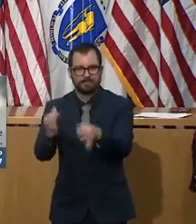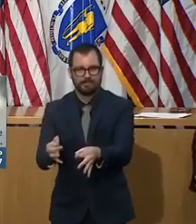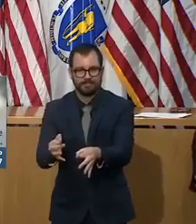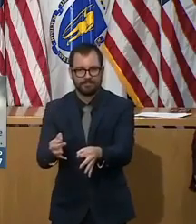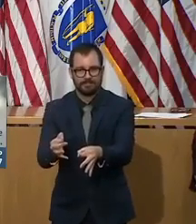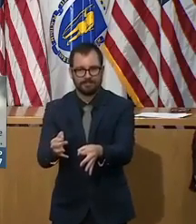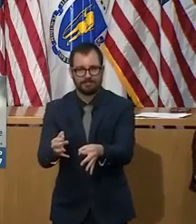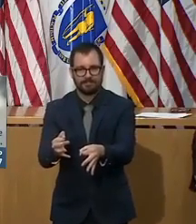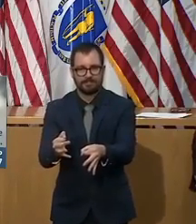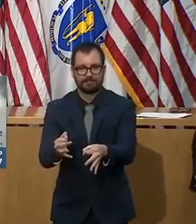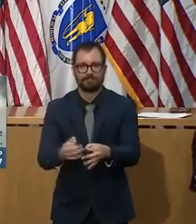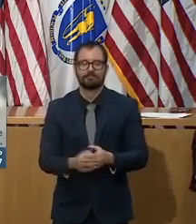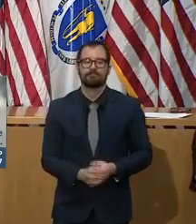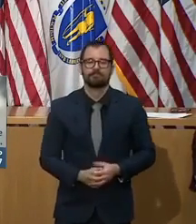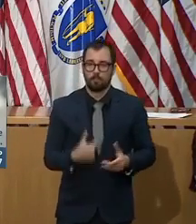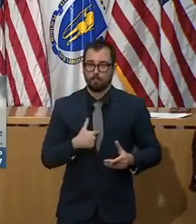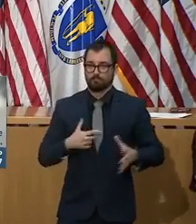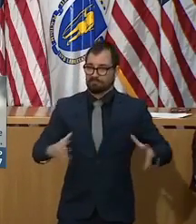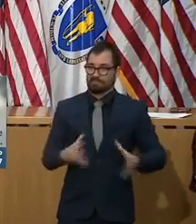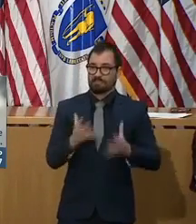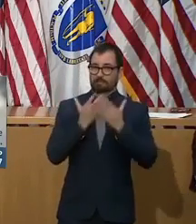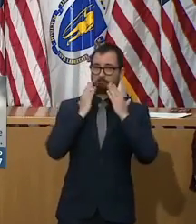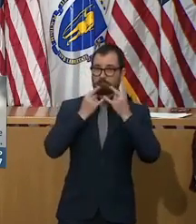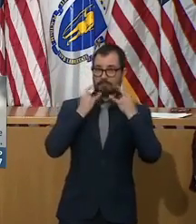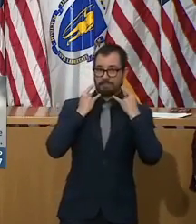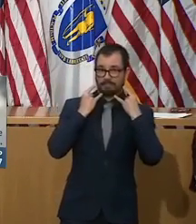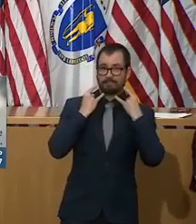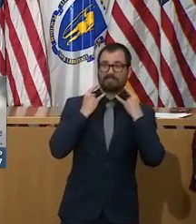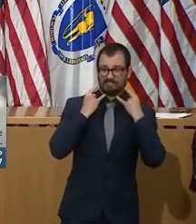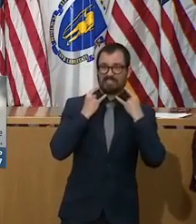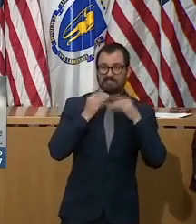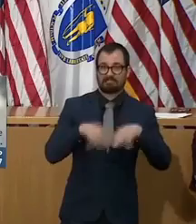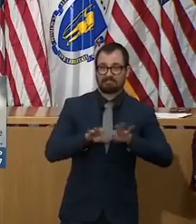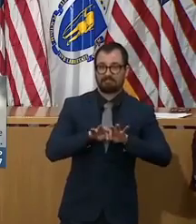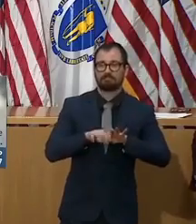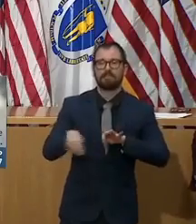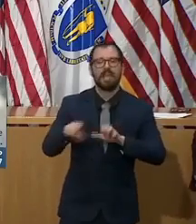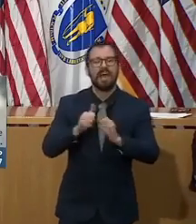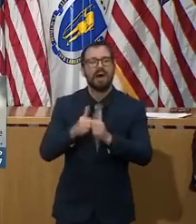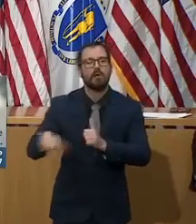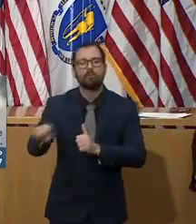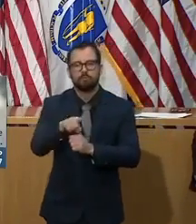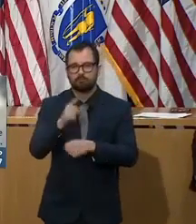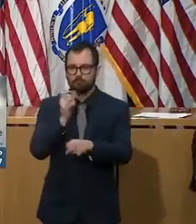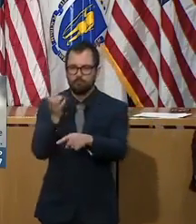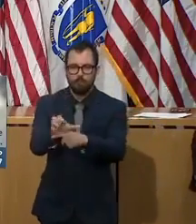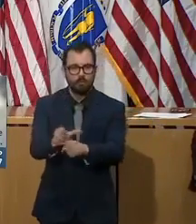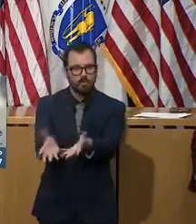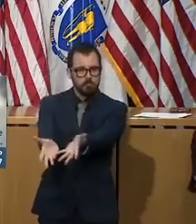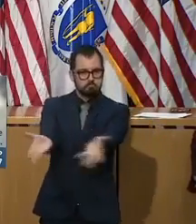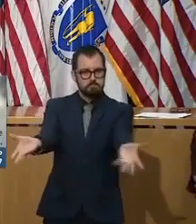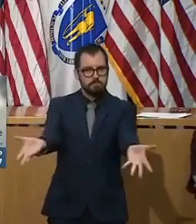municipal officials serving on this fairly small group and an ongoing conversation with